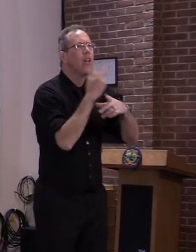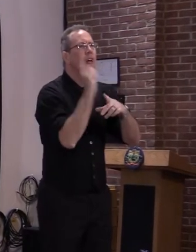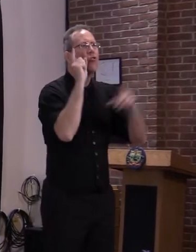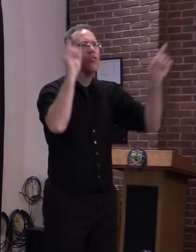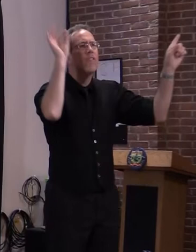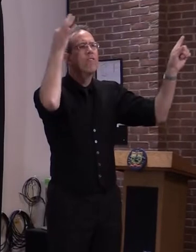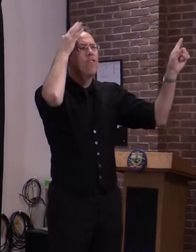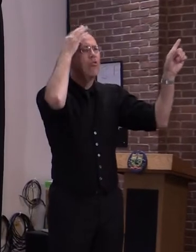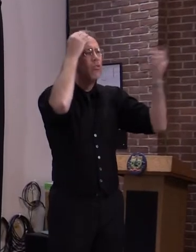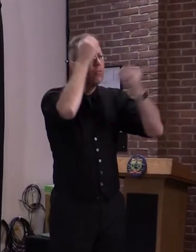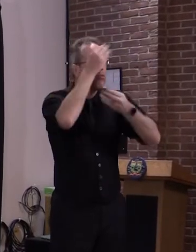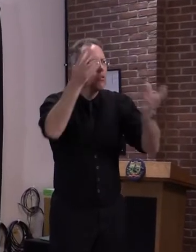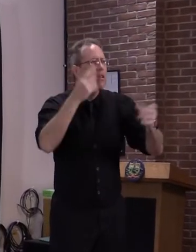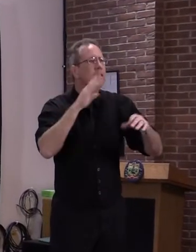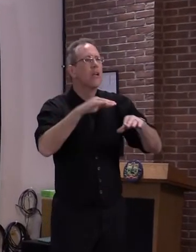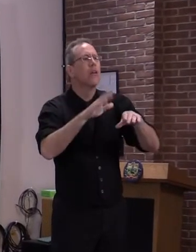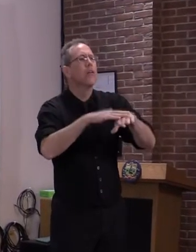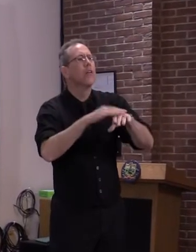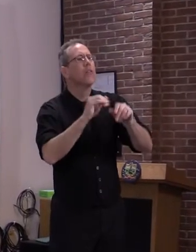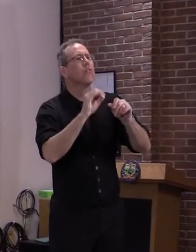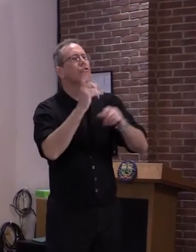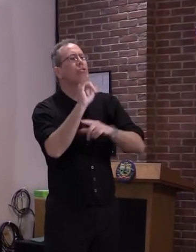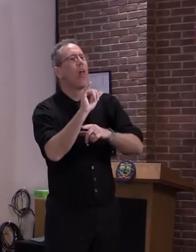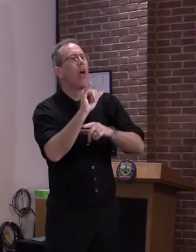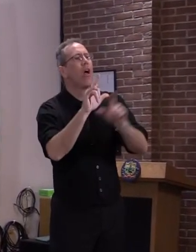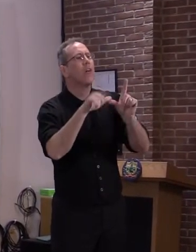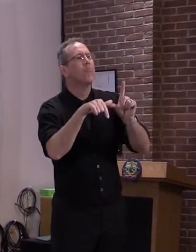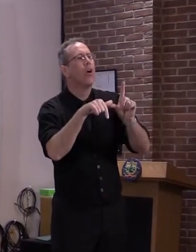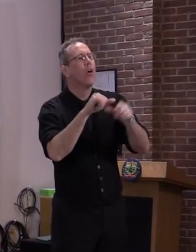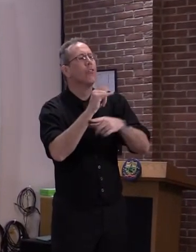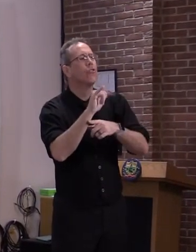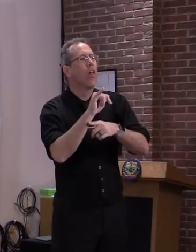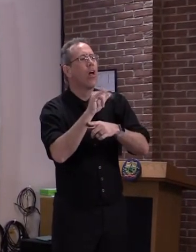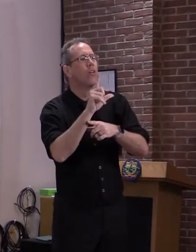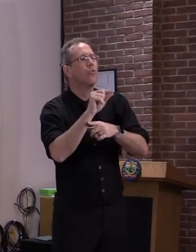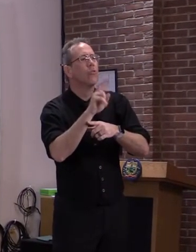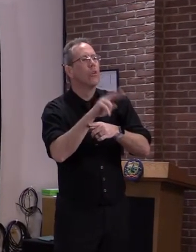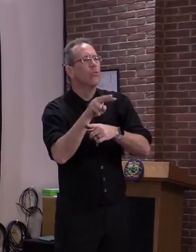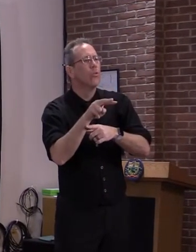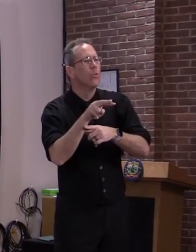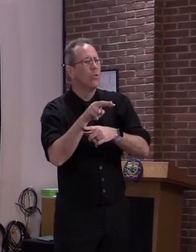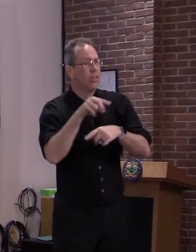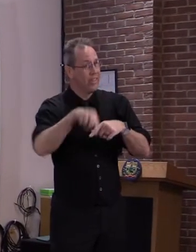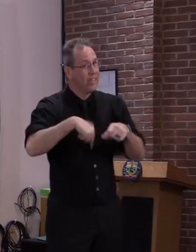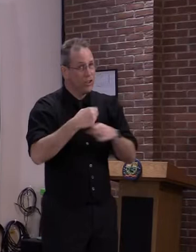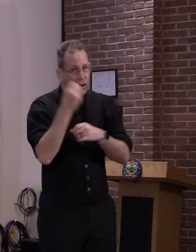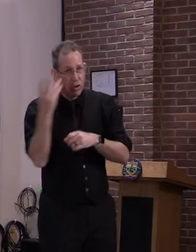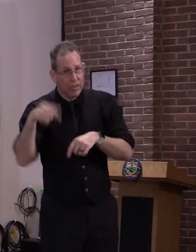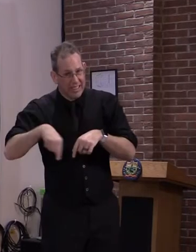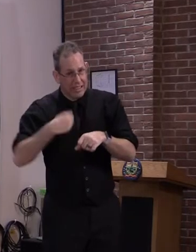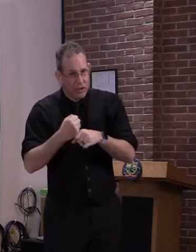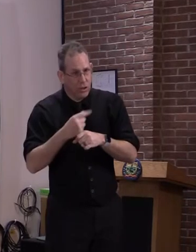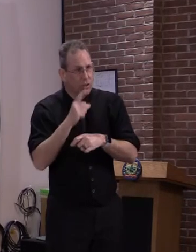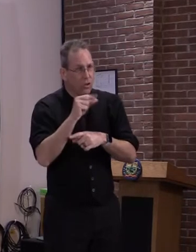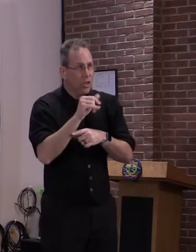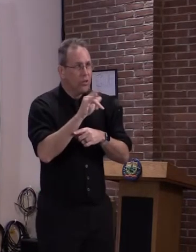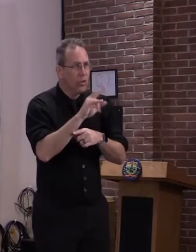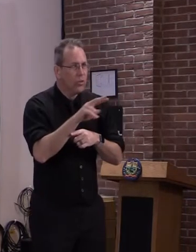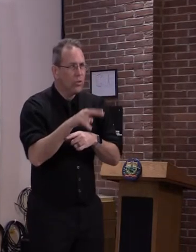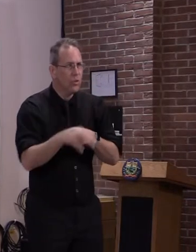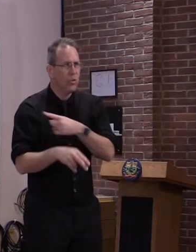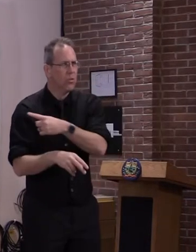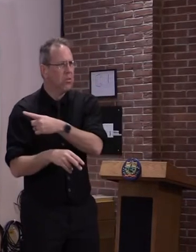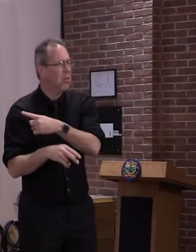were right around July. Of 2022. Of this year, mm-hmm. Yes. So I was just curious. Yeah, I do know